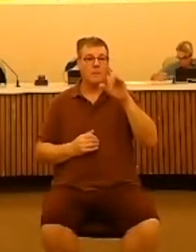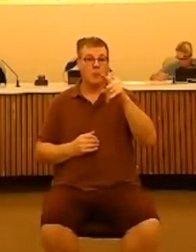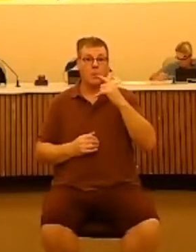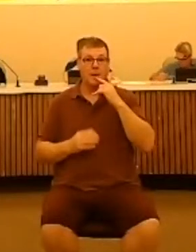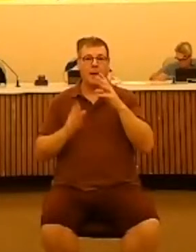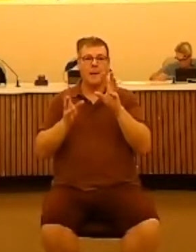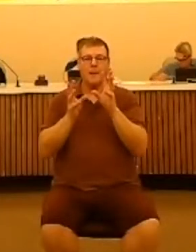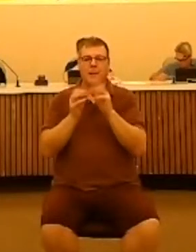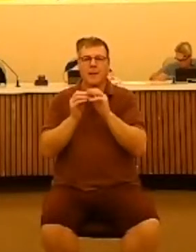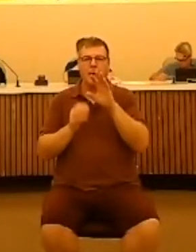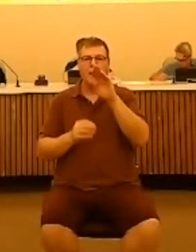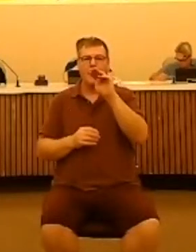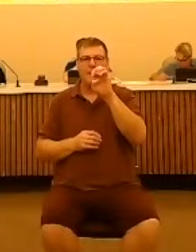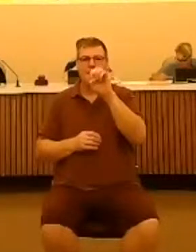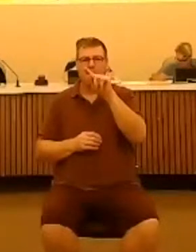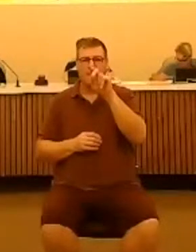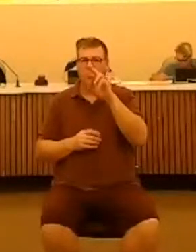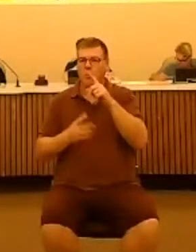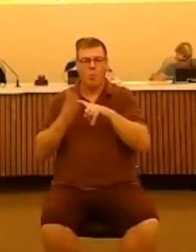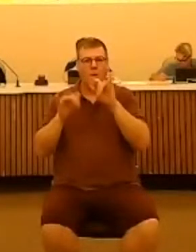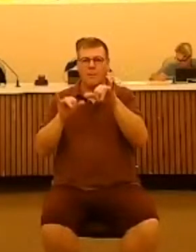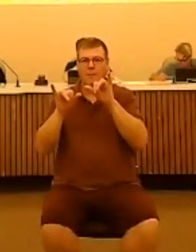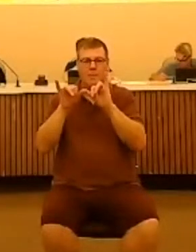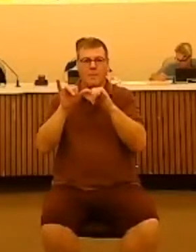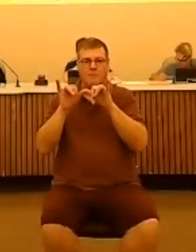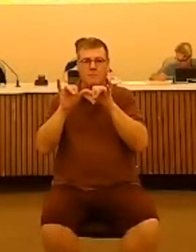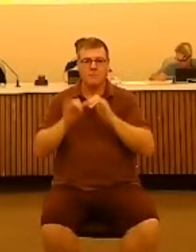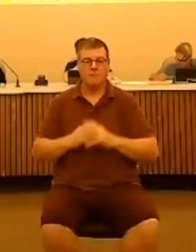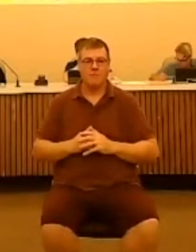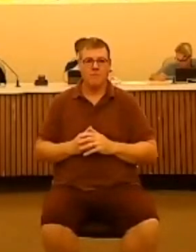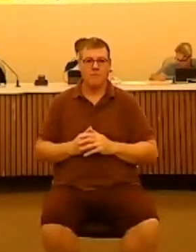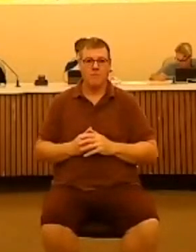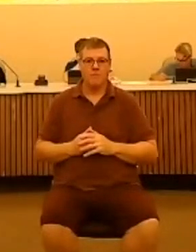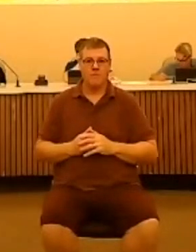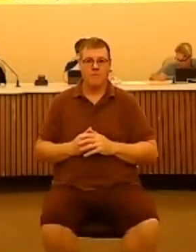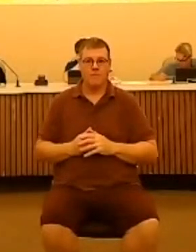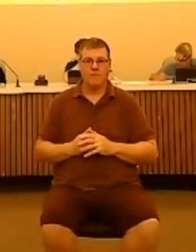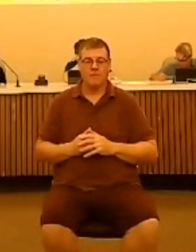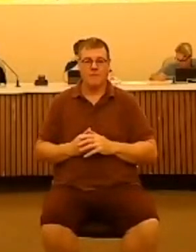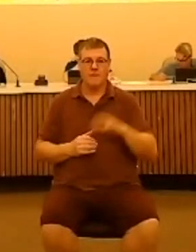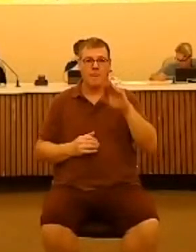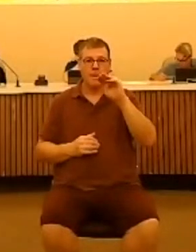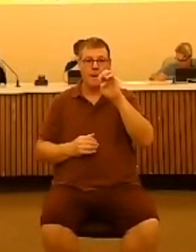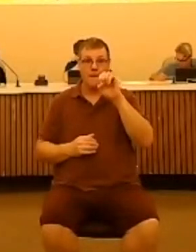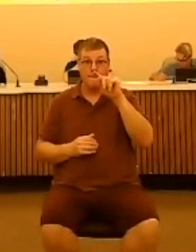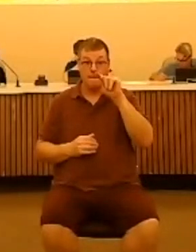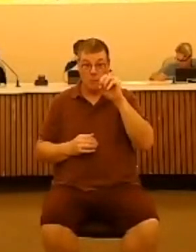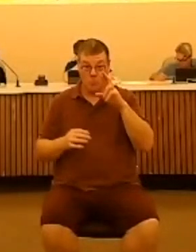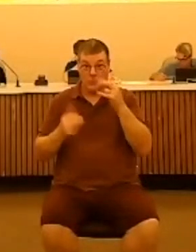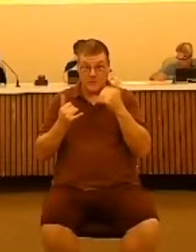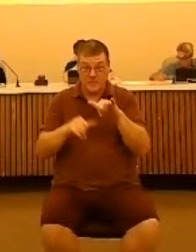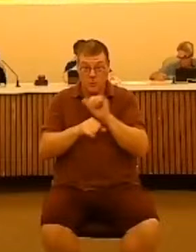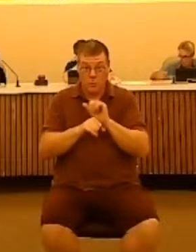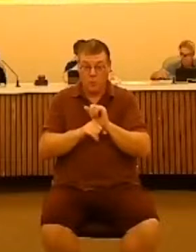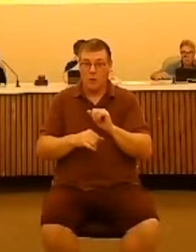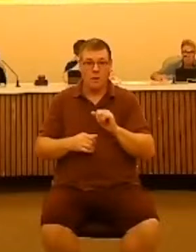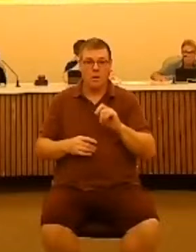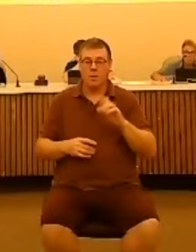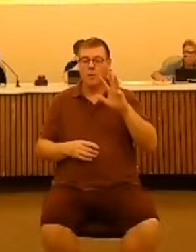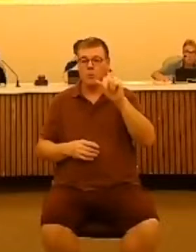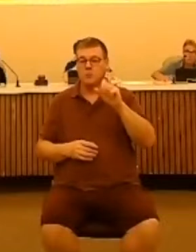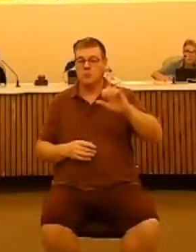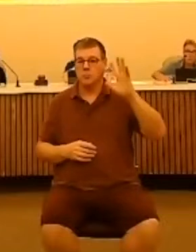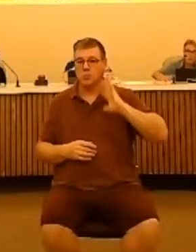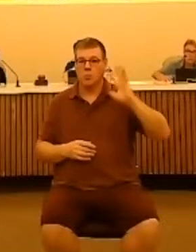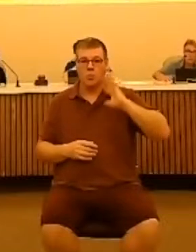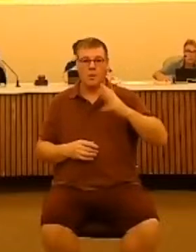meter. What does it measure? Is this meter that's in your home, is it still working? I think it was so long ago